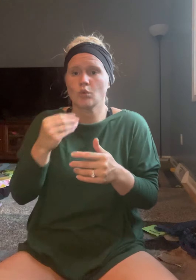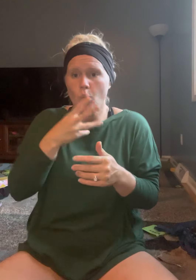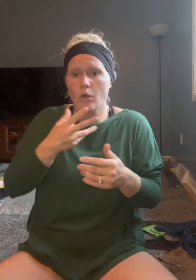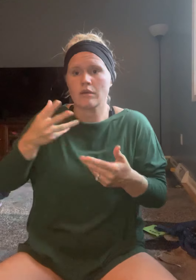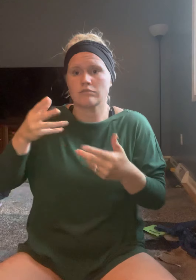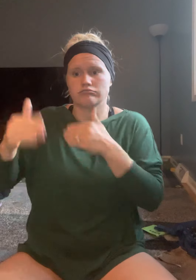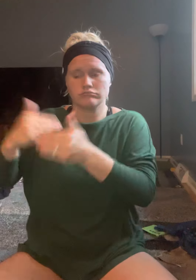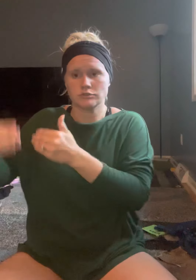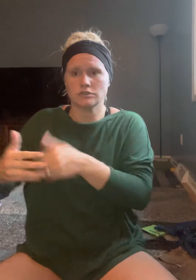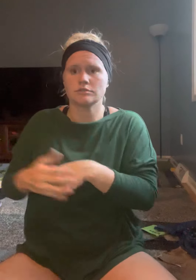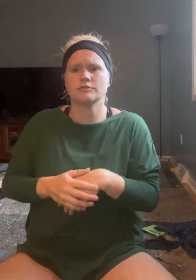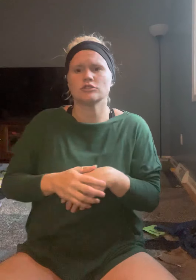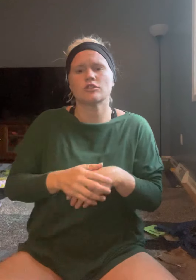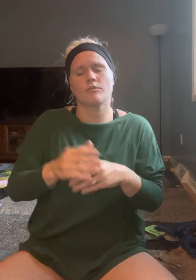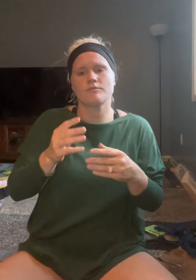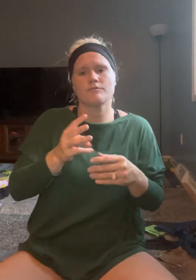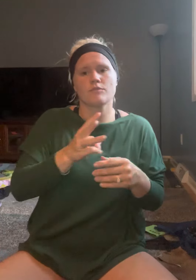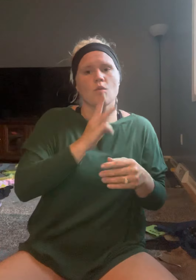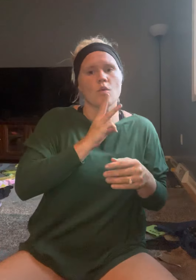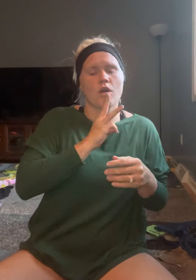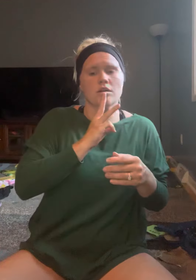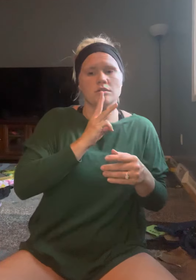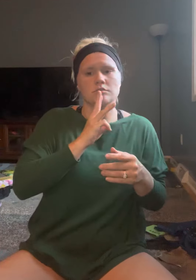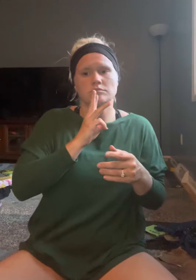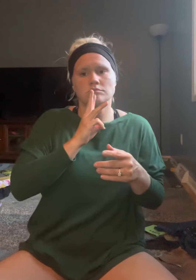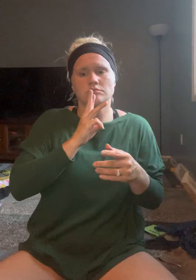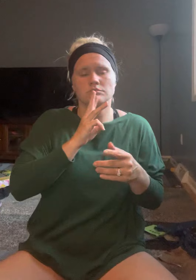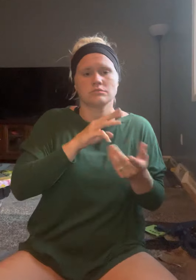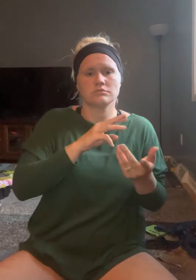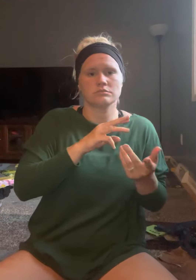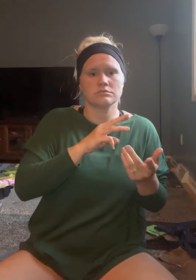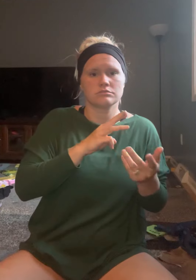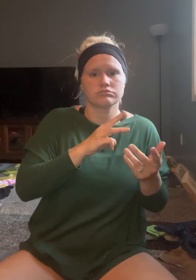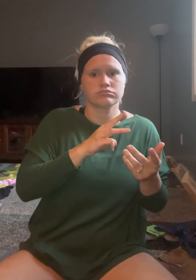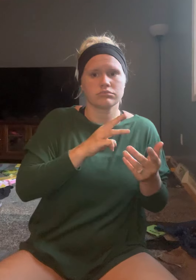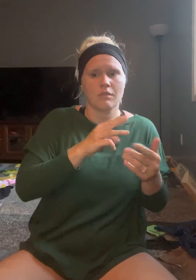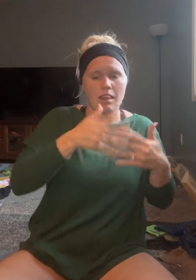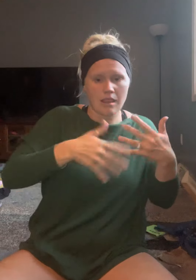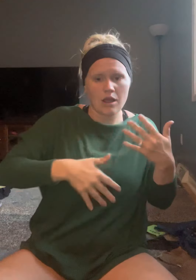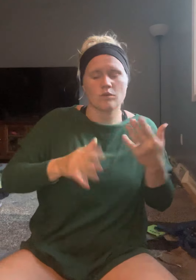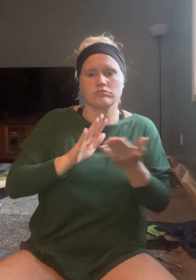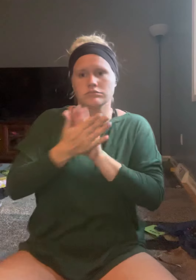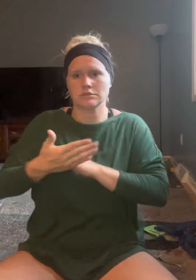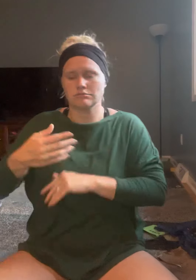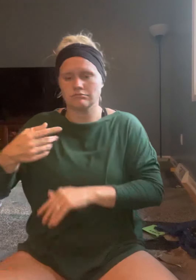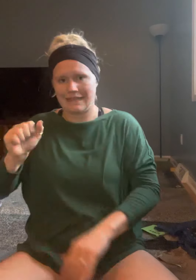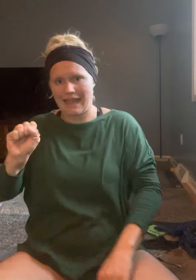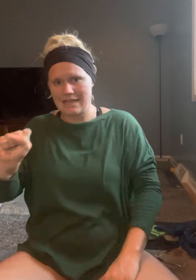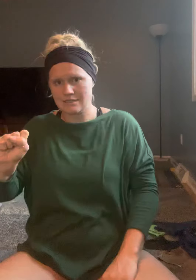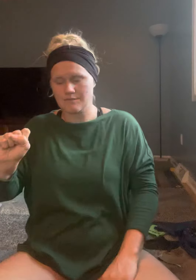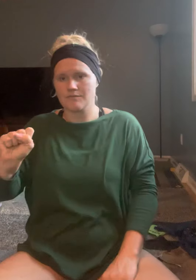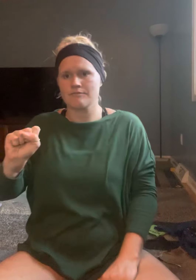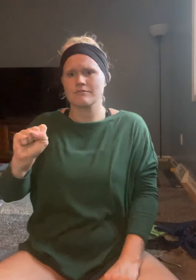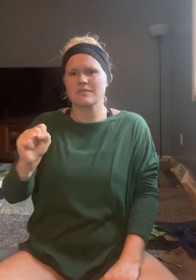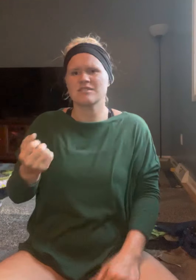gas phase. And there are probably 50 different variables that can influence the rate of evaporation, and we'll talk